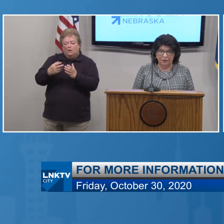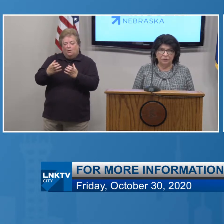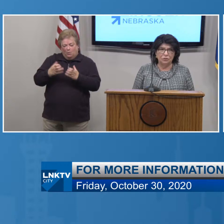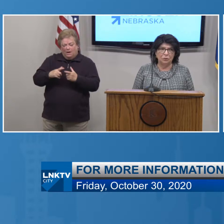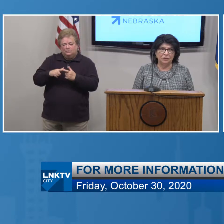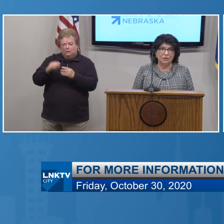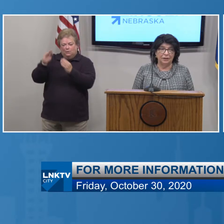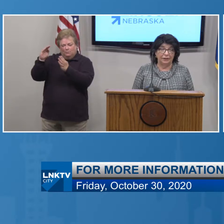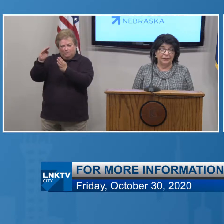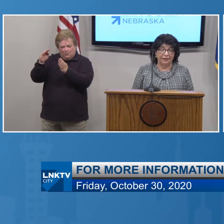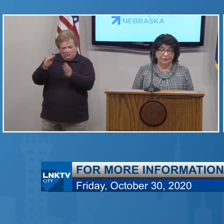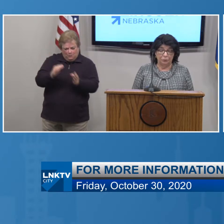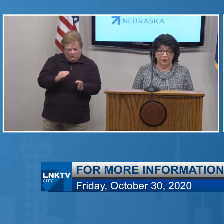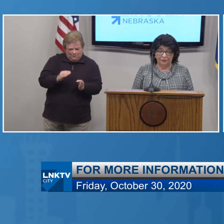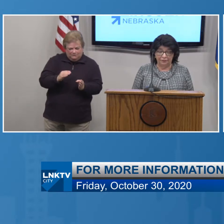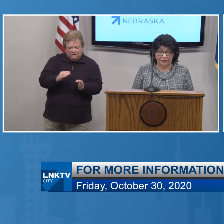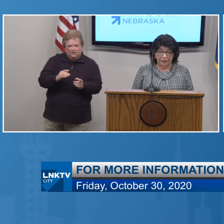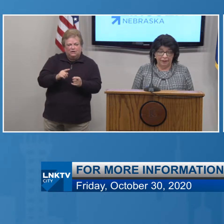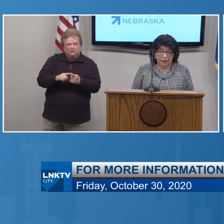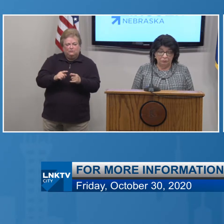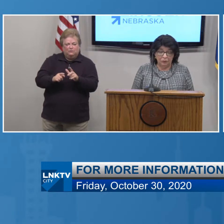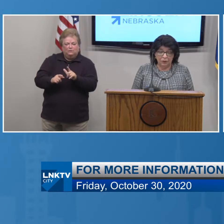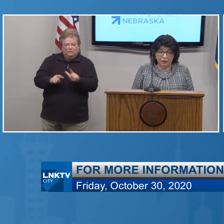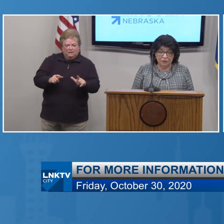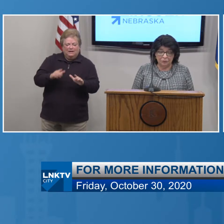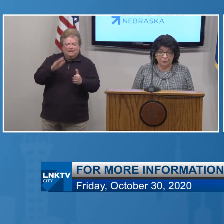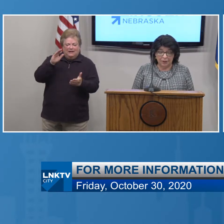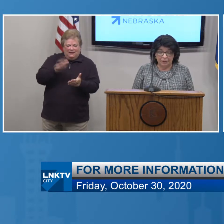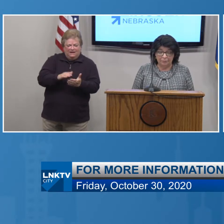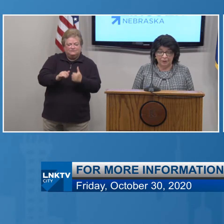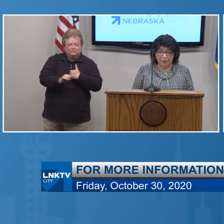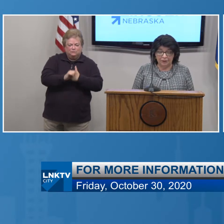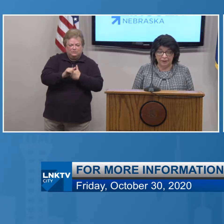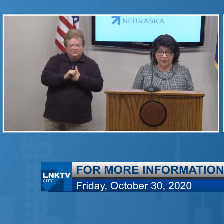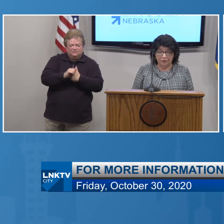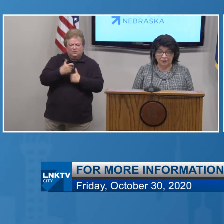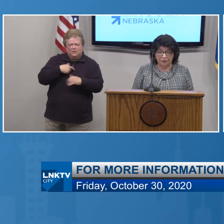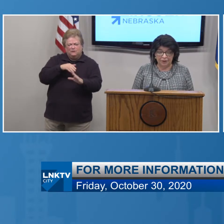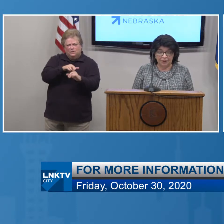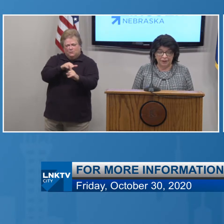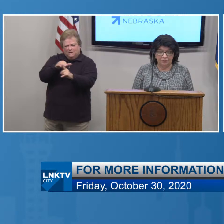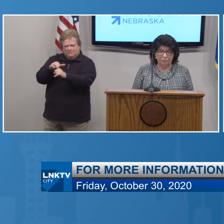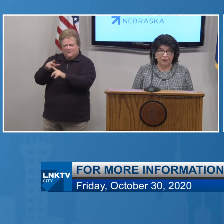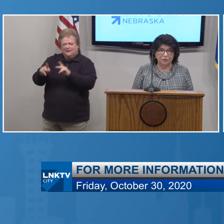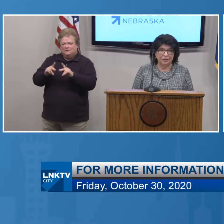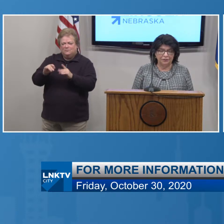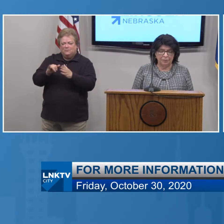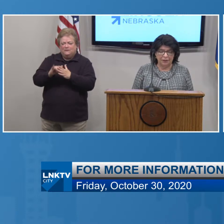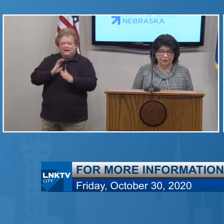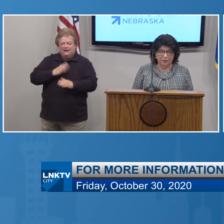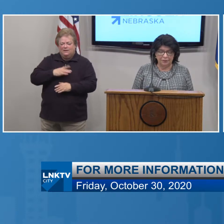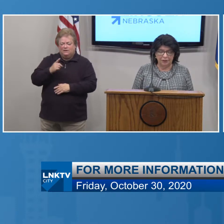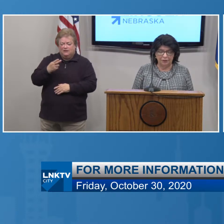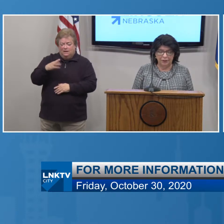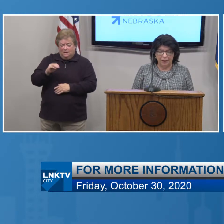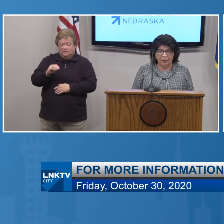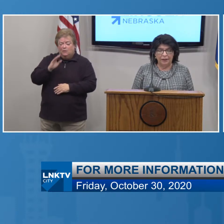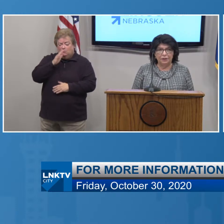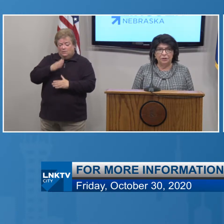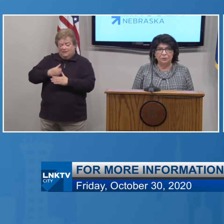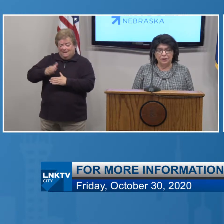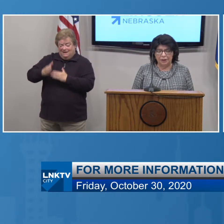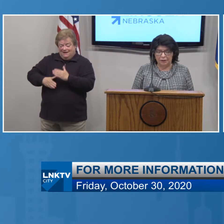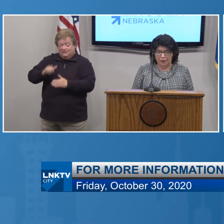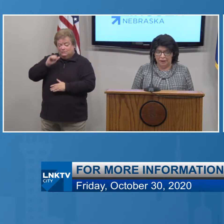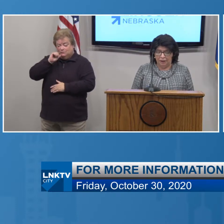direction, towards less risk. We want to remind the public that our current directed health measure expires tomorrow,